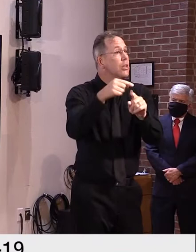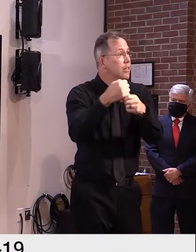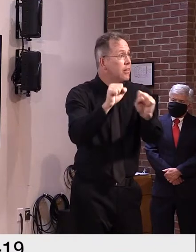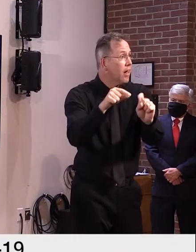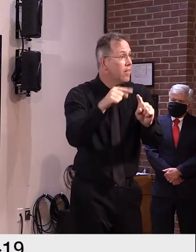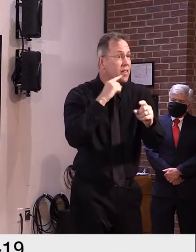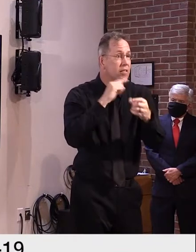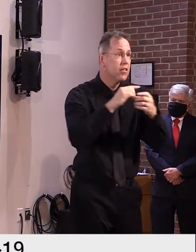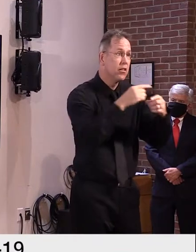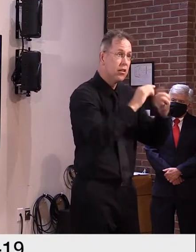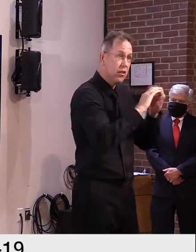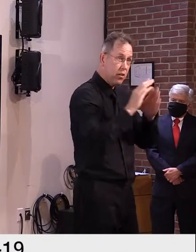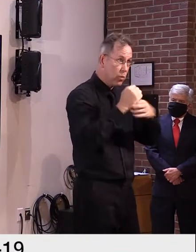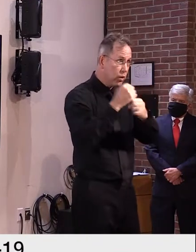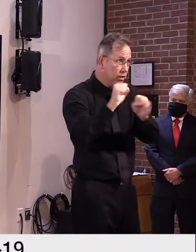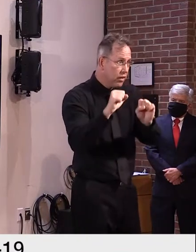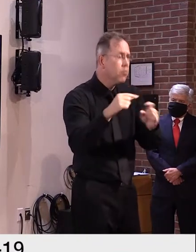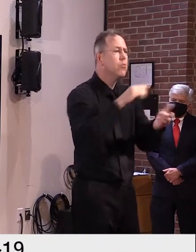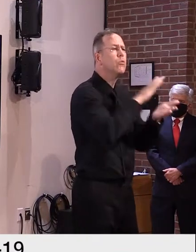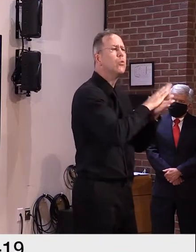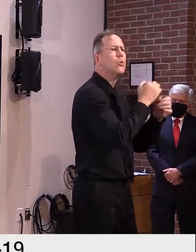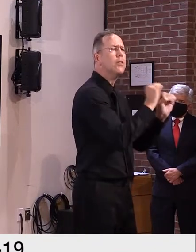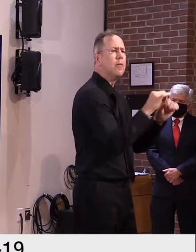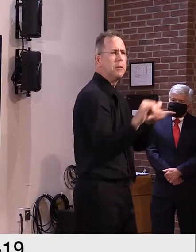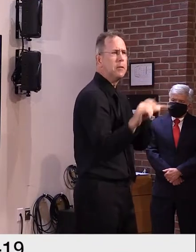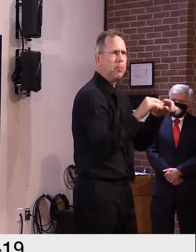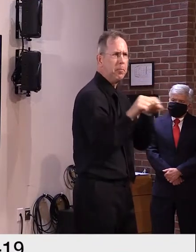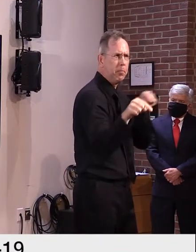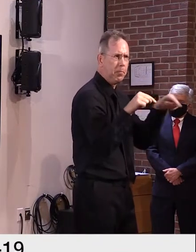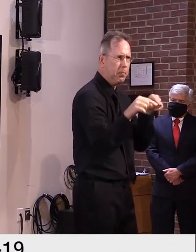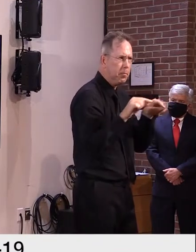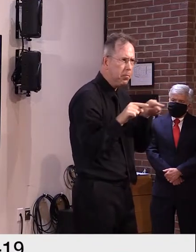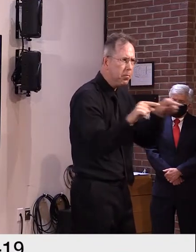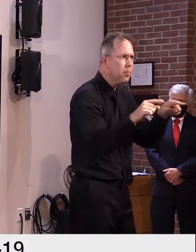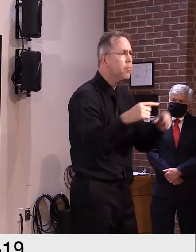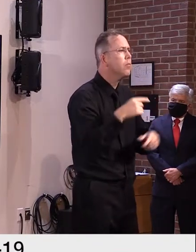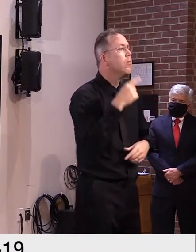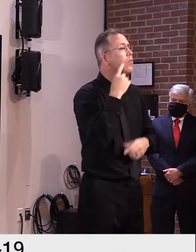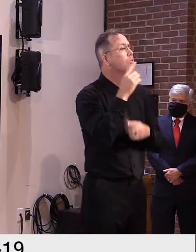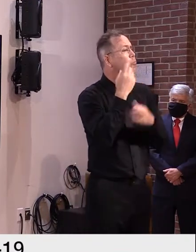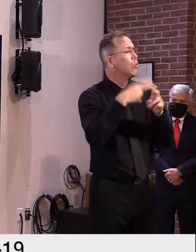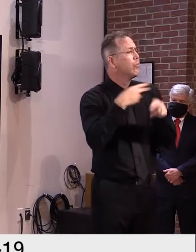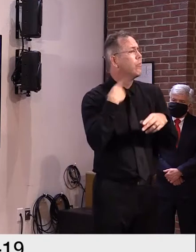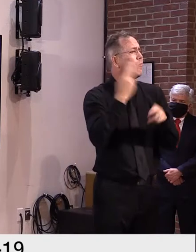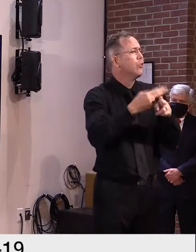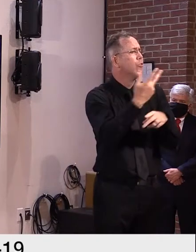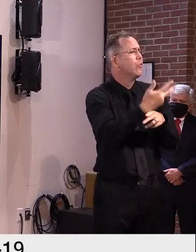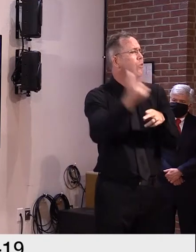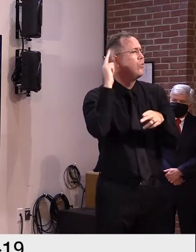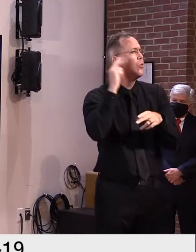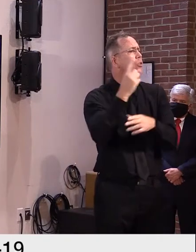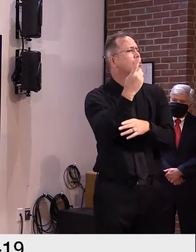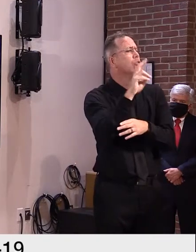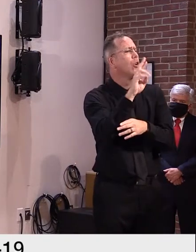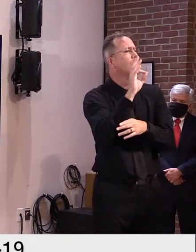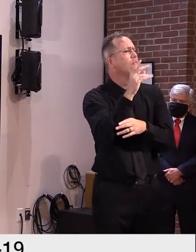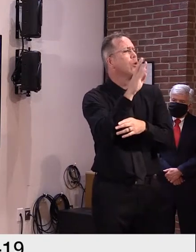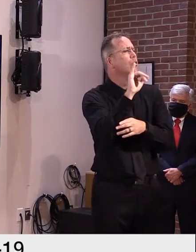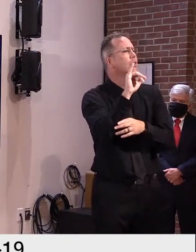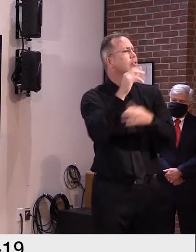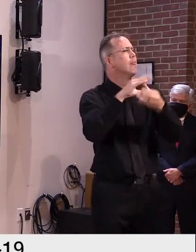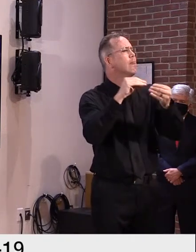low. So as Dr. Fauci told us 3 weeks ago, we must remain vigilant. That means wearing a mask,